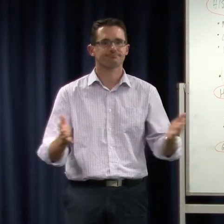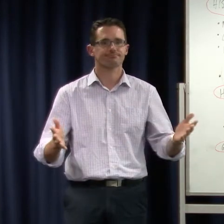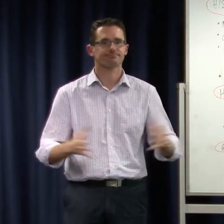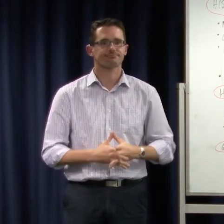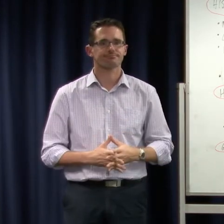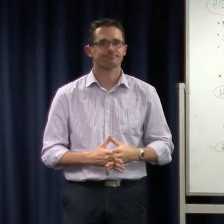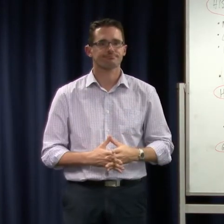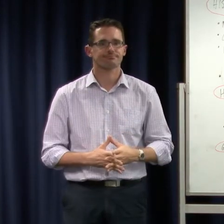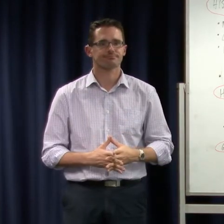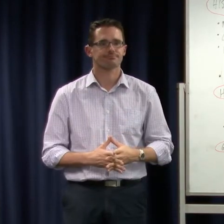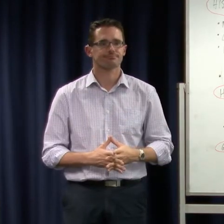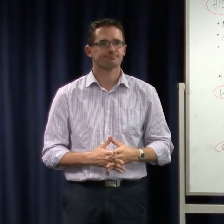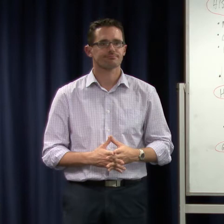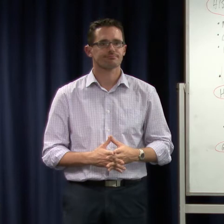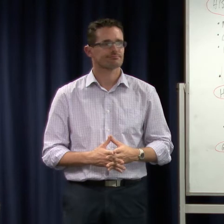Other comments?